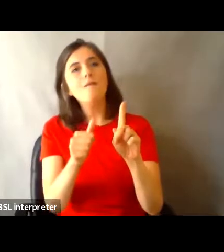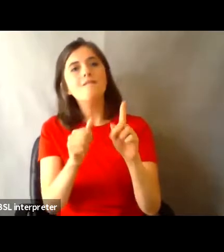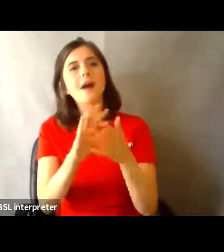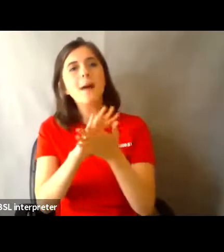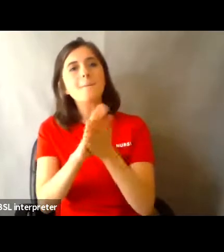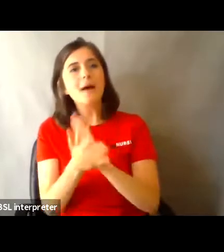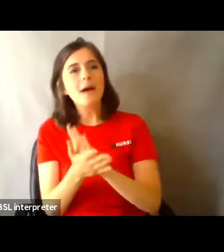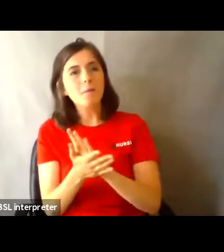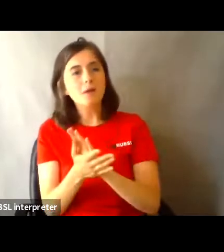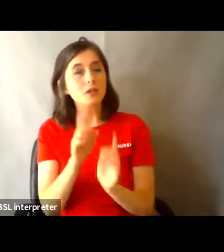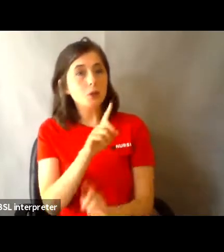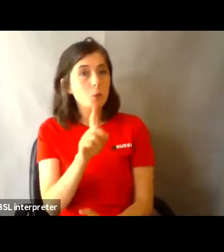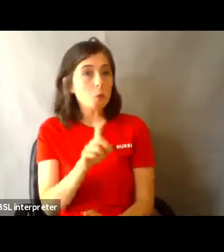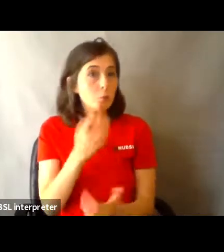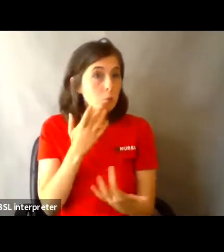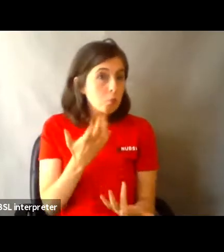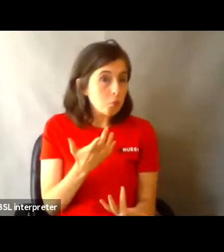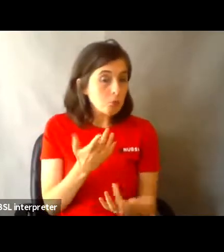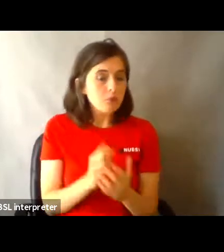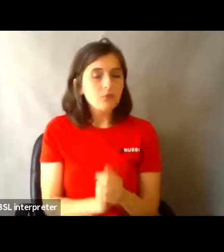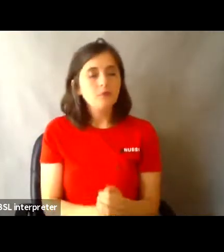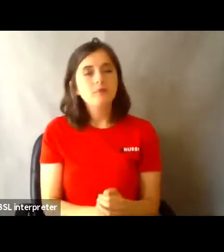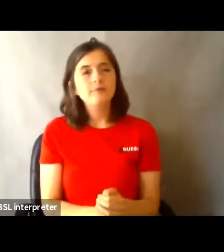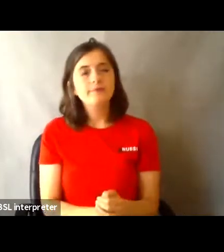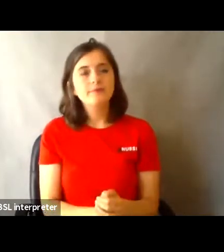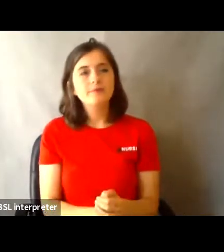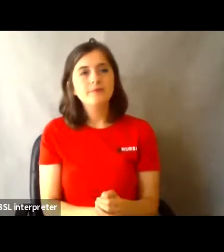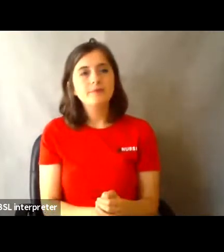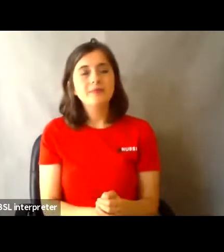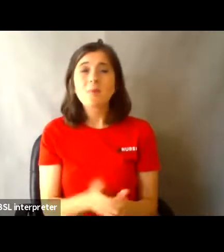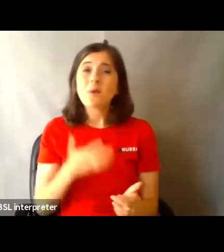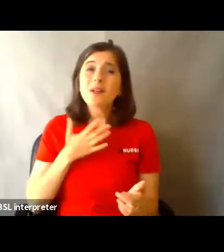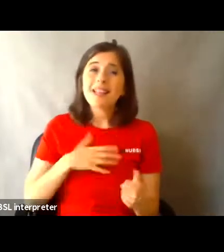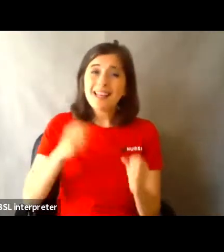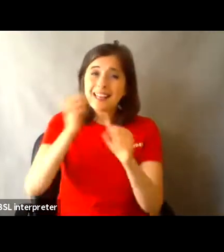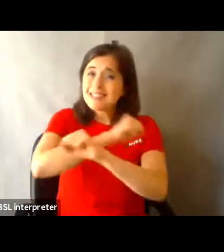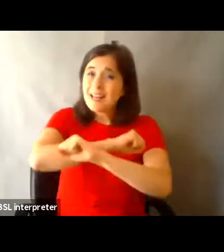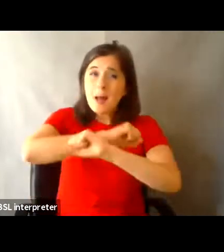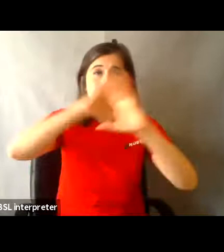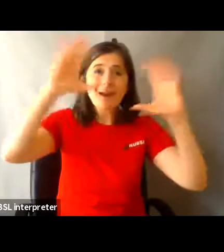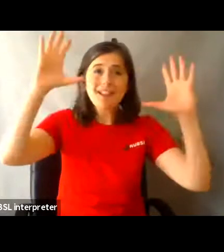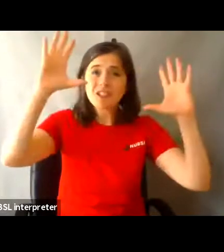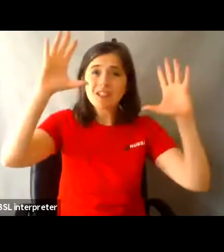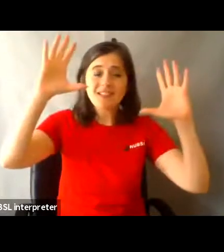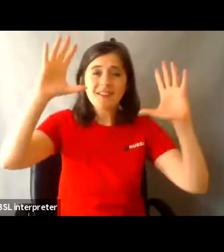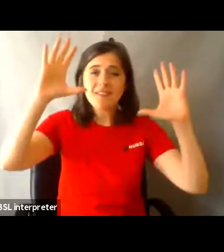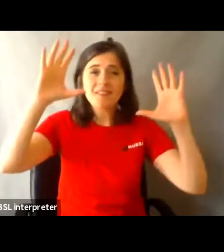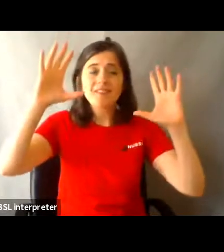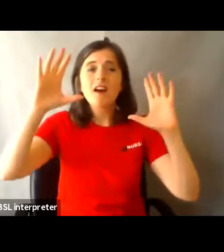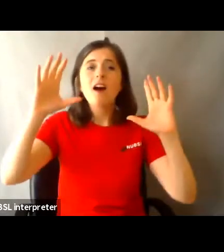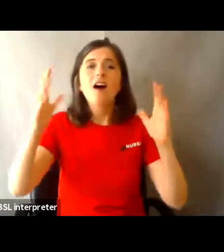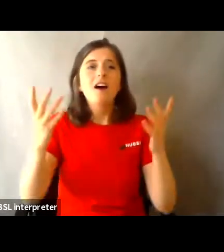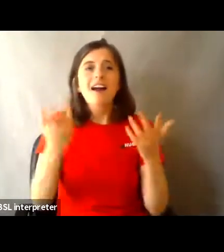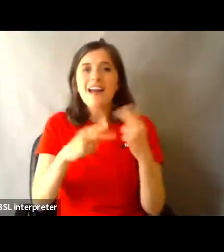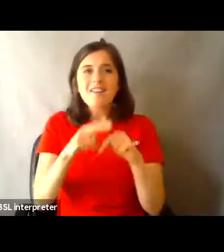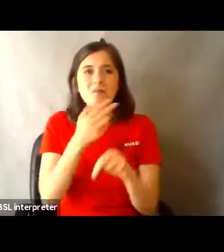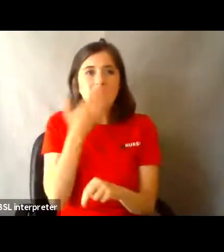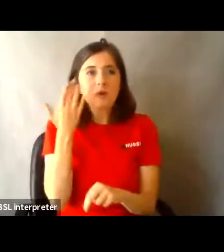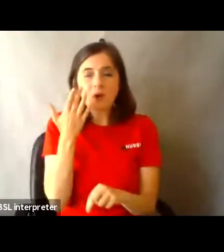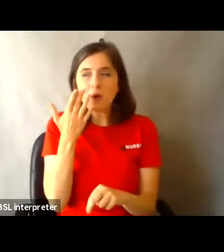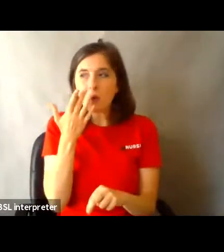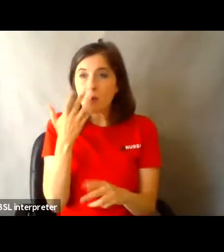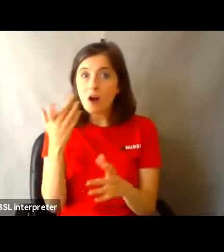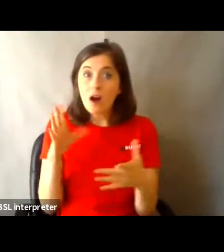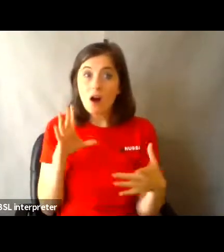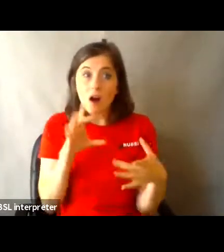If we don't have this imaginative conceptualization, joint action just won't be effective in the way